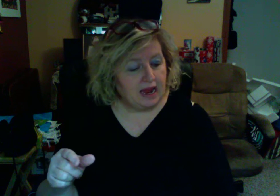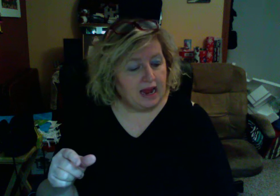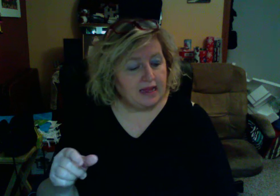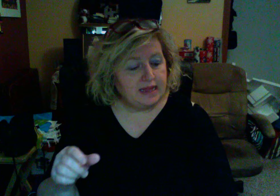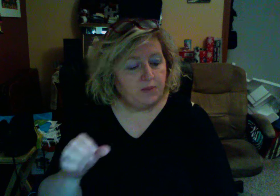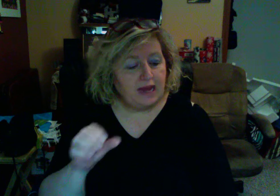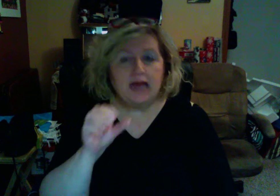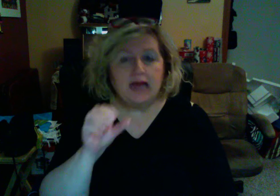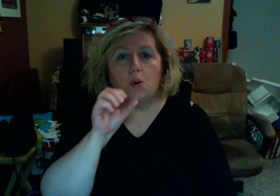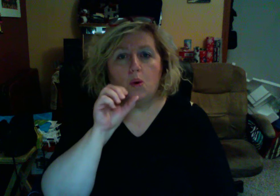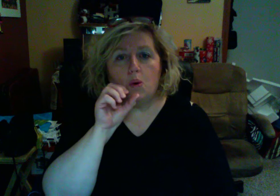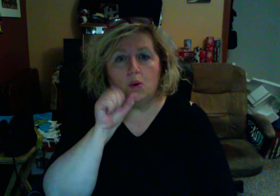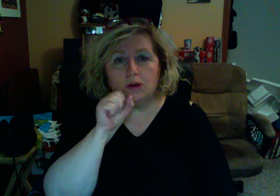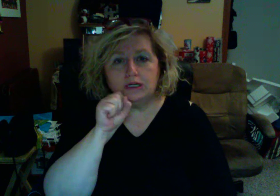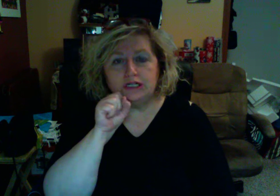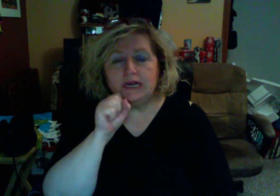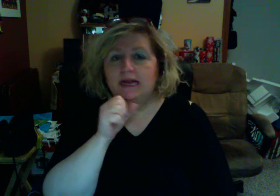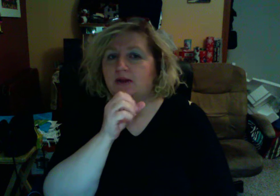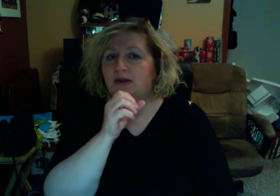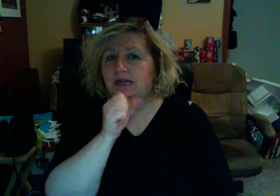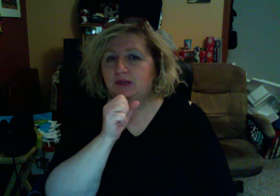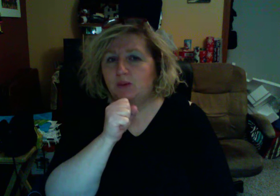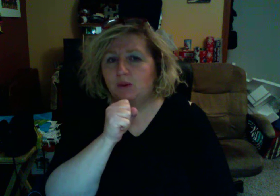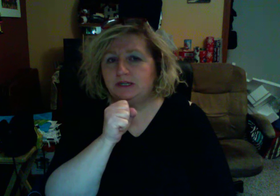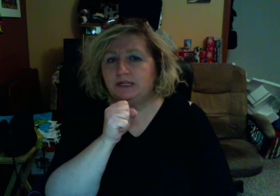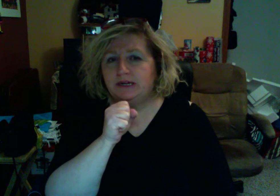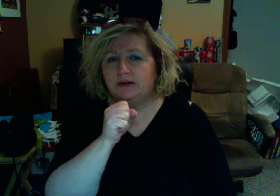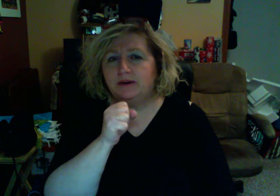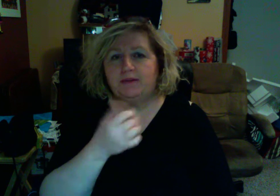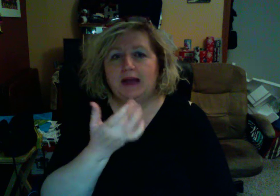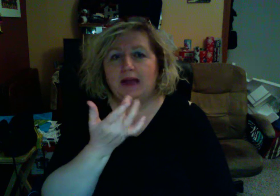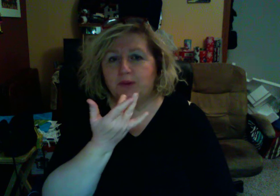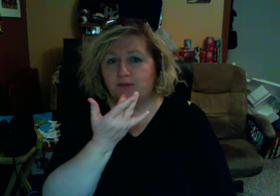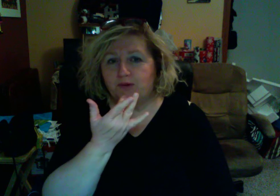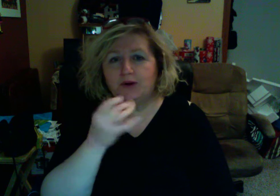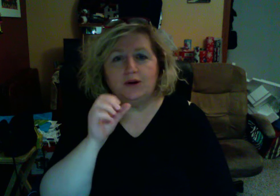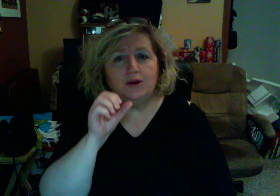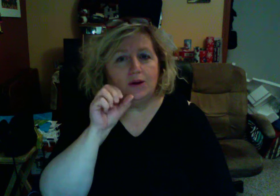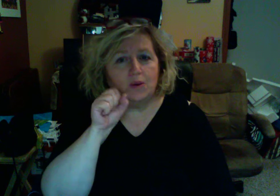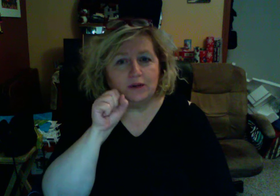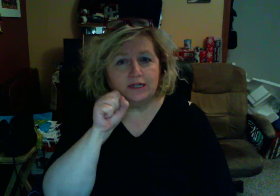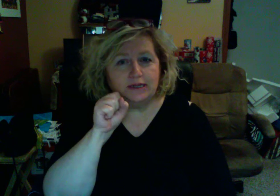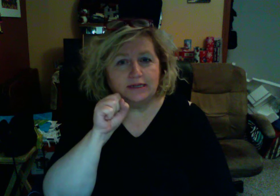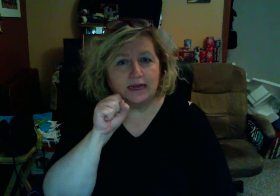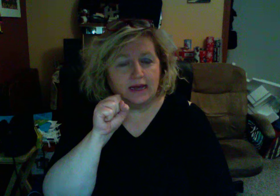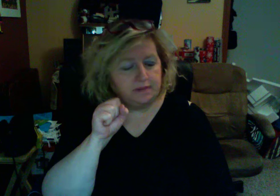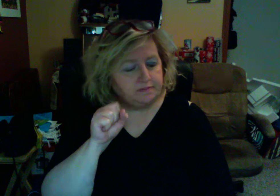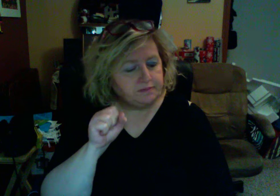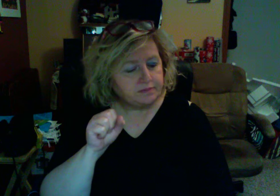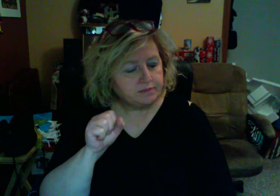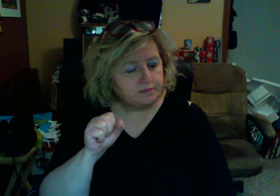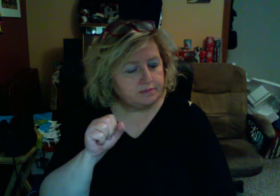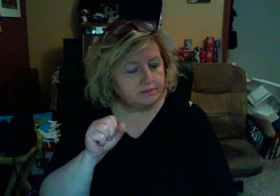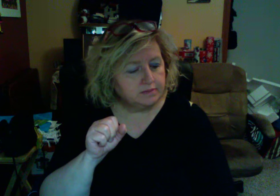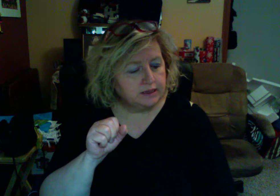And then we had orange. Now you can do orange here, but I prefer orange on the side.